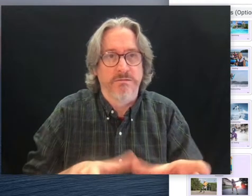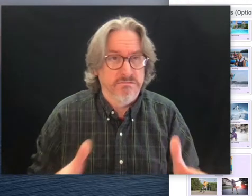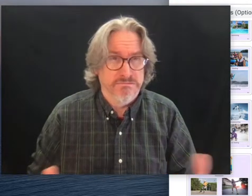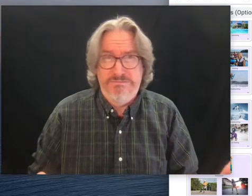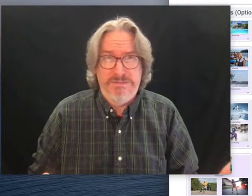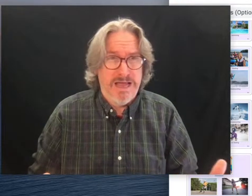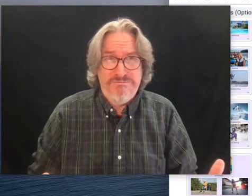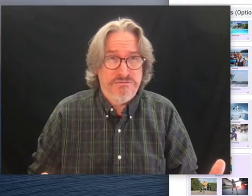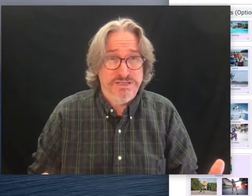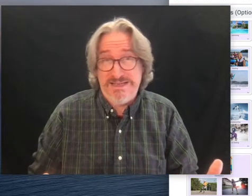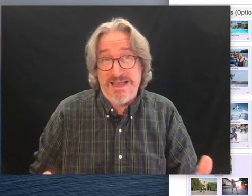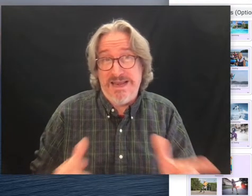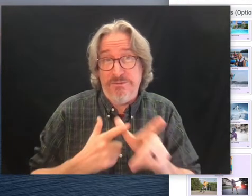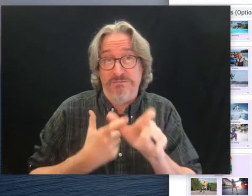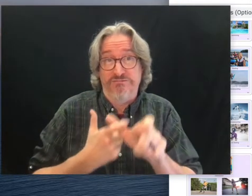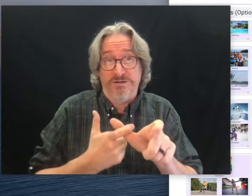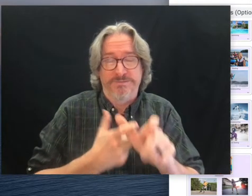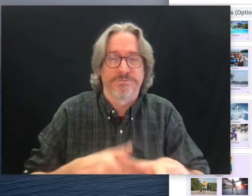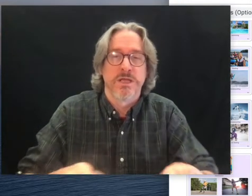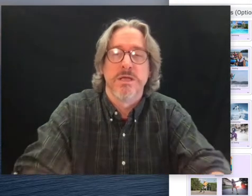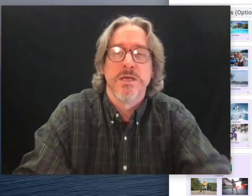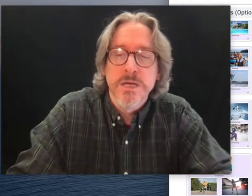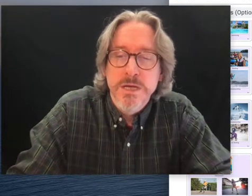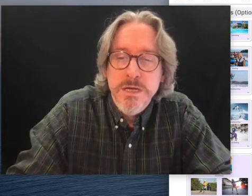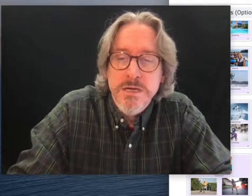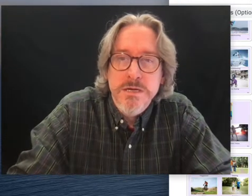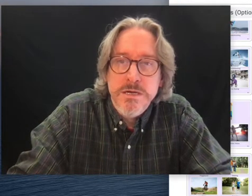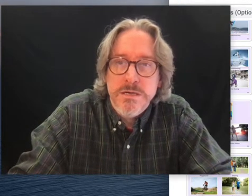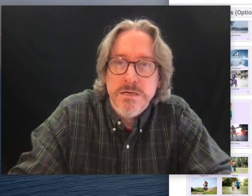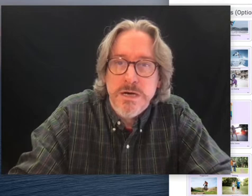running. I've never seen that anywhere, running.